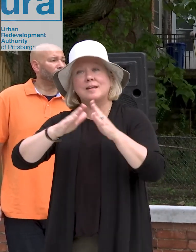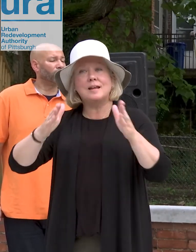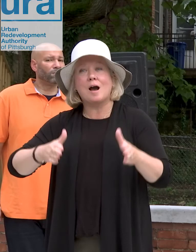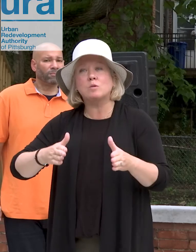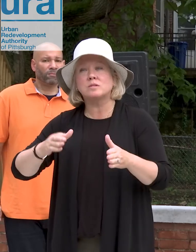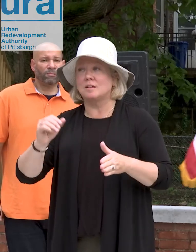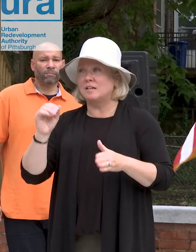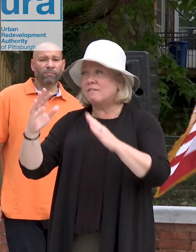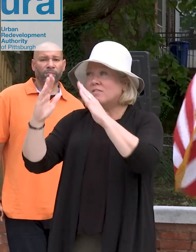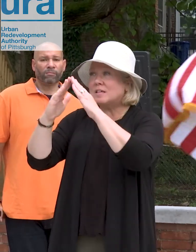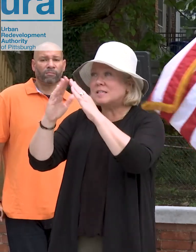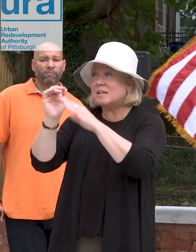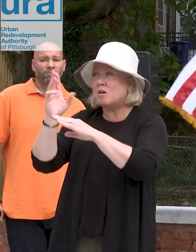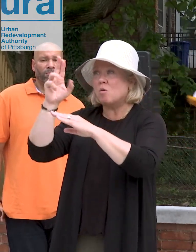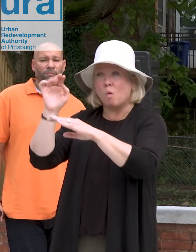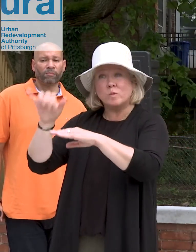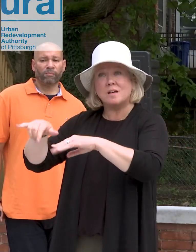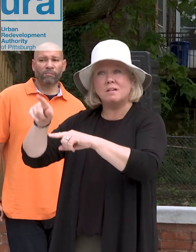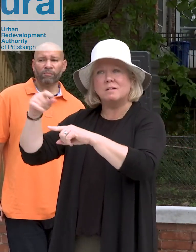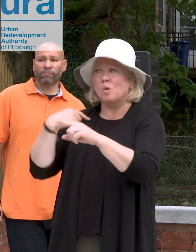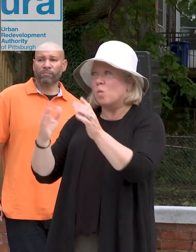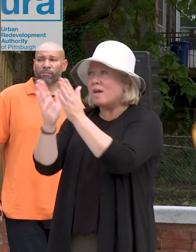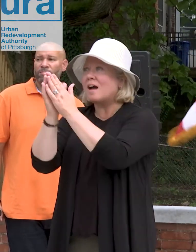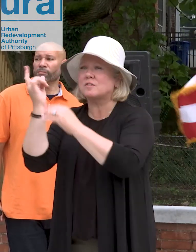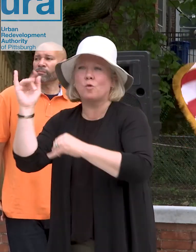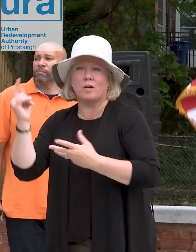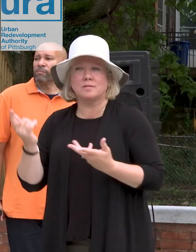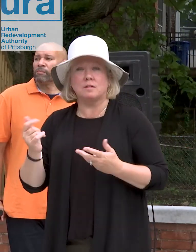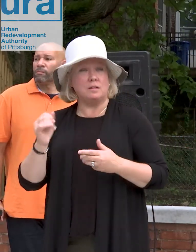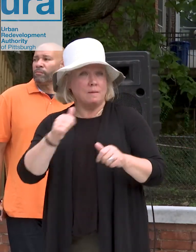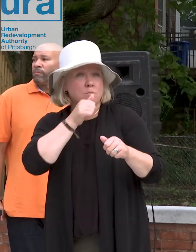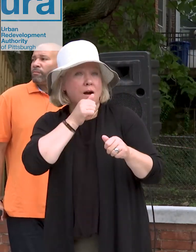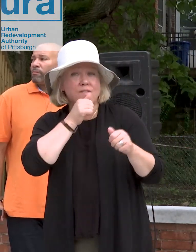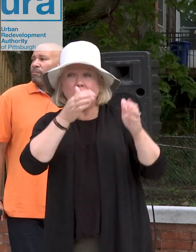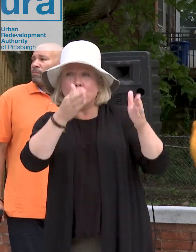it, we ask for it. If a private individual